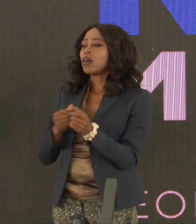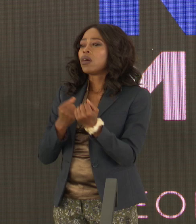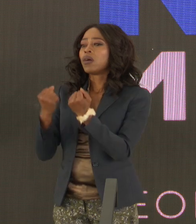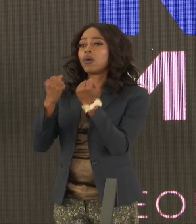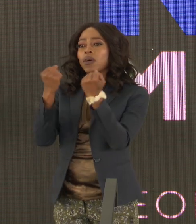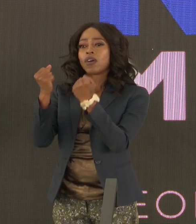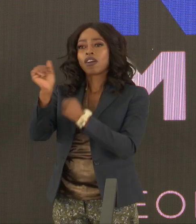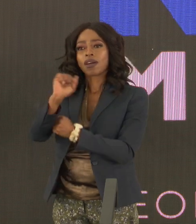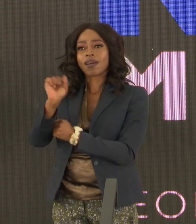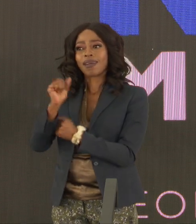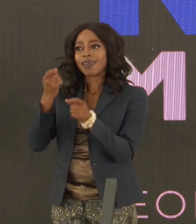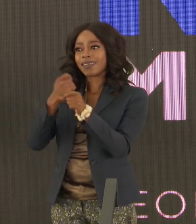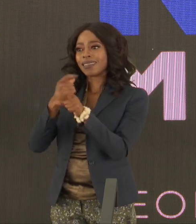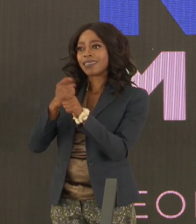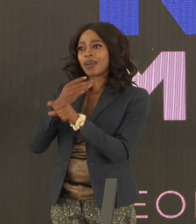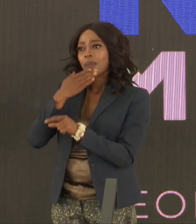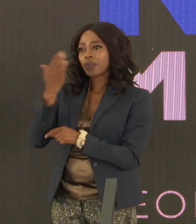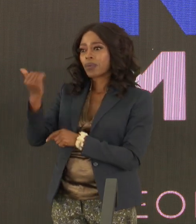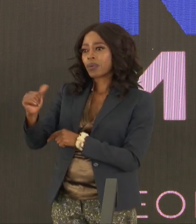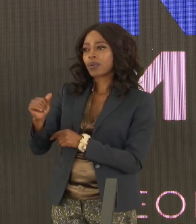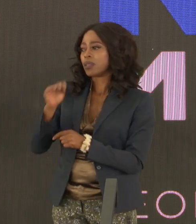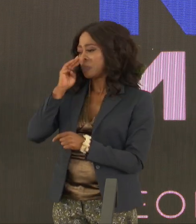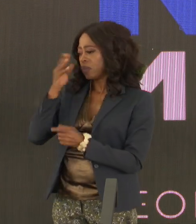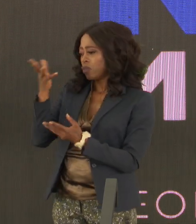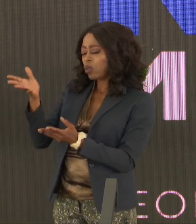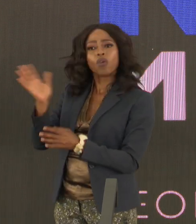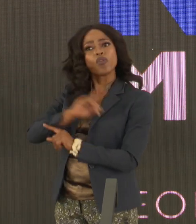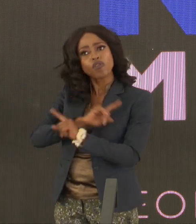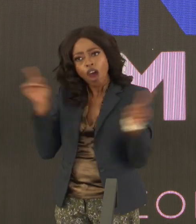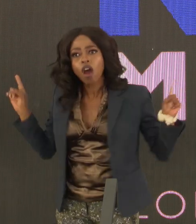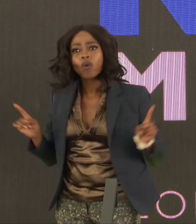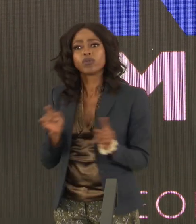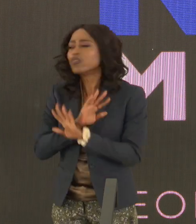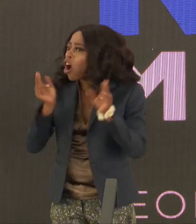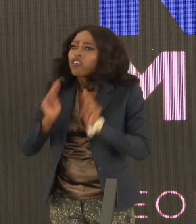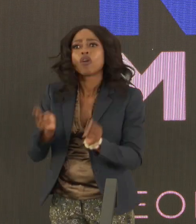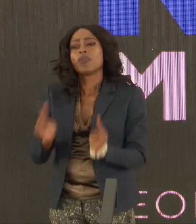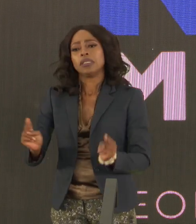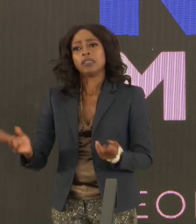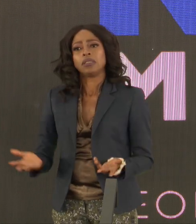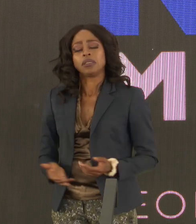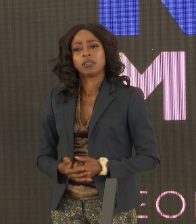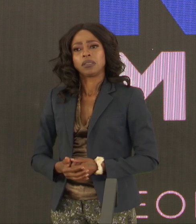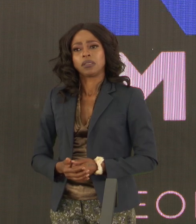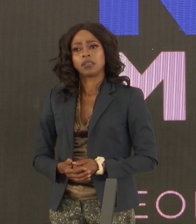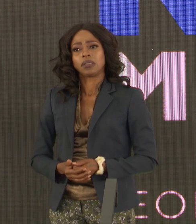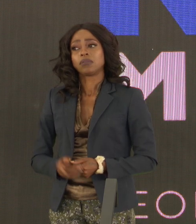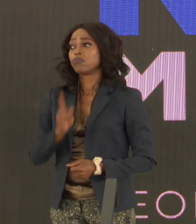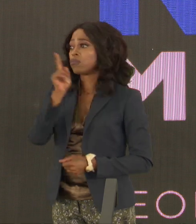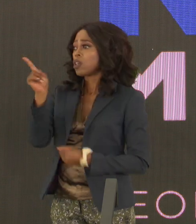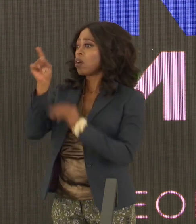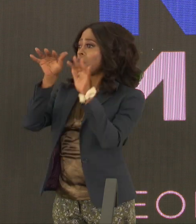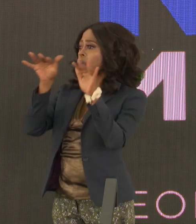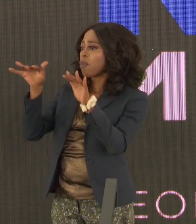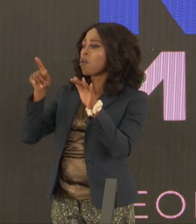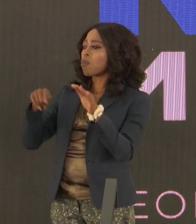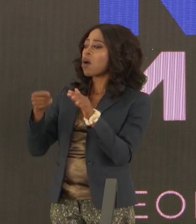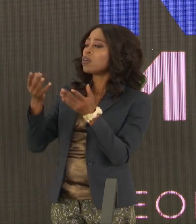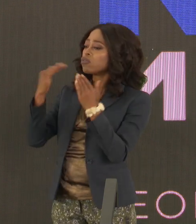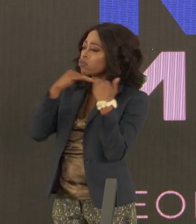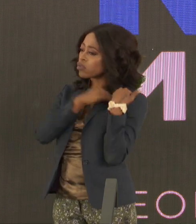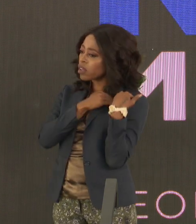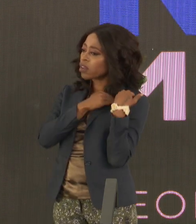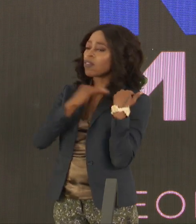can't afford taxi fare. Let's not get used to that thing. It is not normal. Those people should be inside a